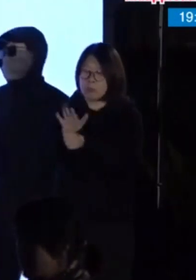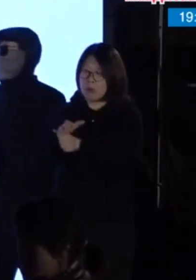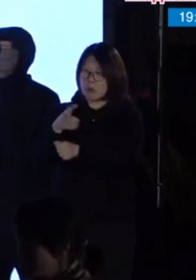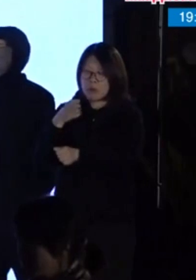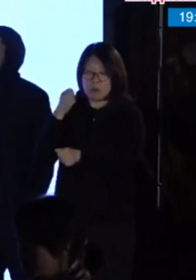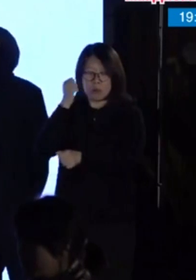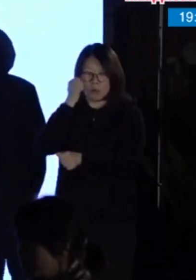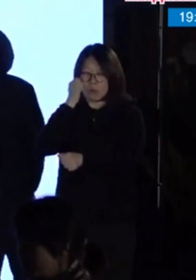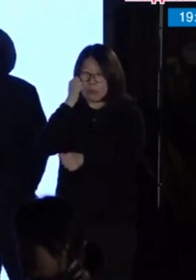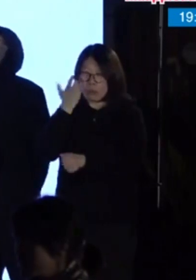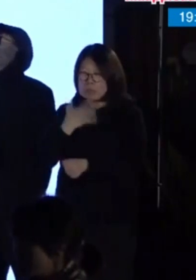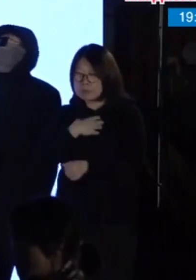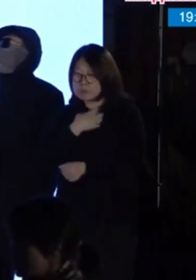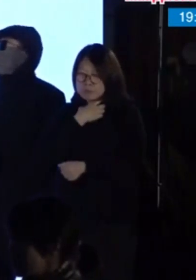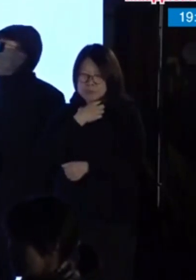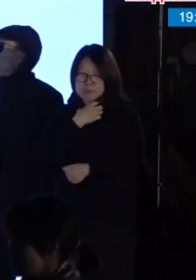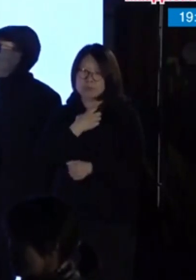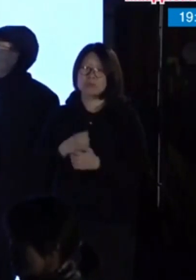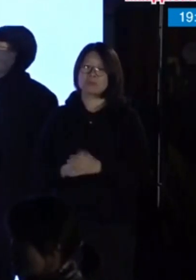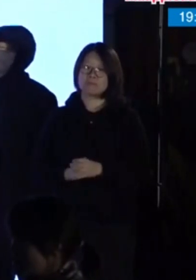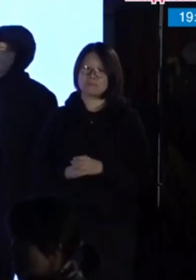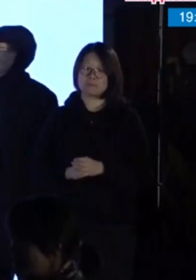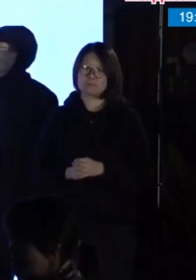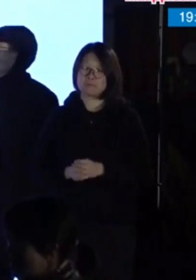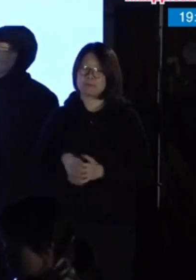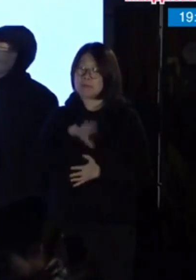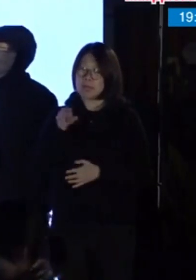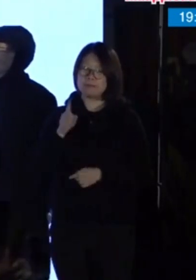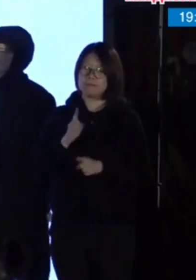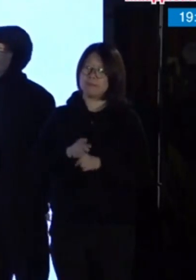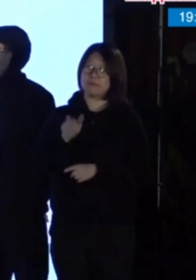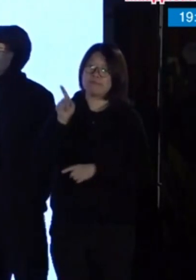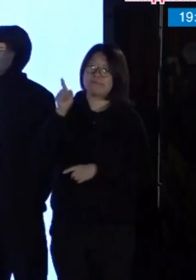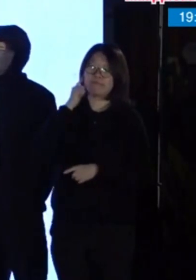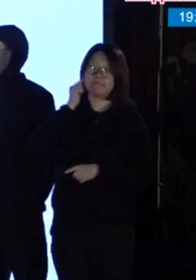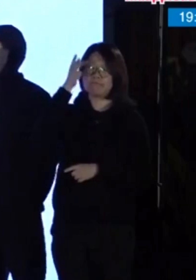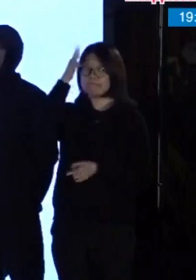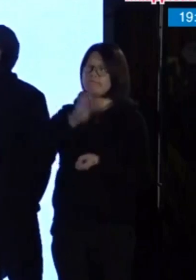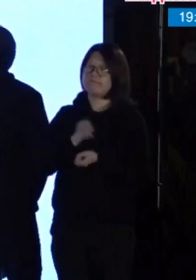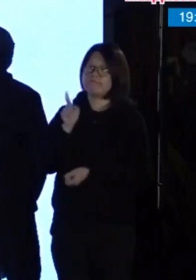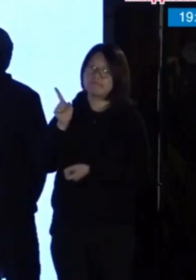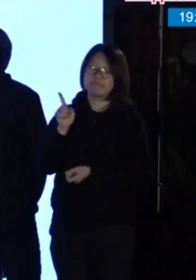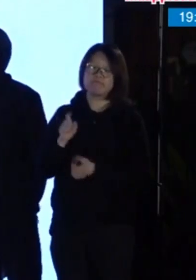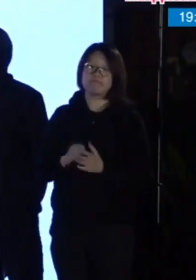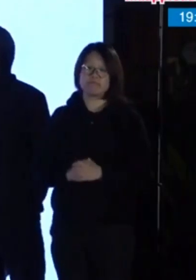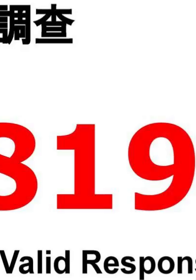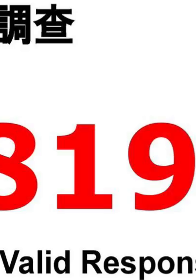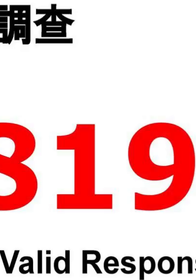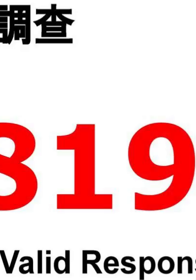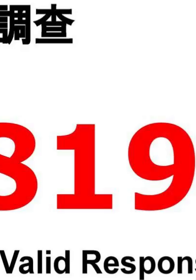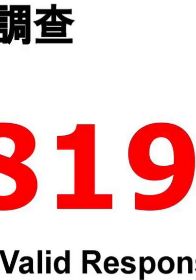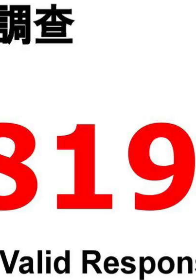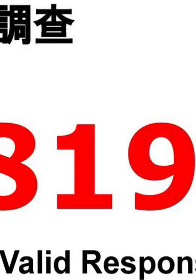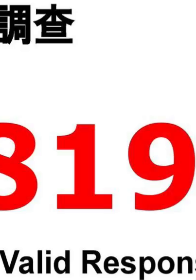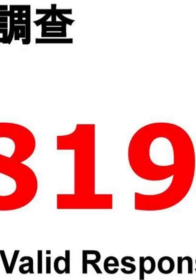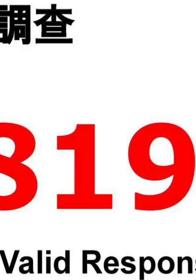follow-up research on tear gas. In view of this issue, the Citizen Press Conference team conducted an online survey